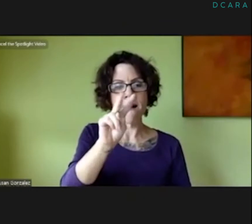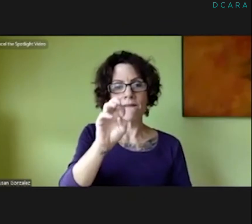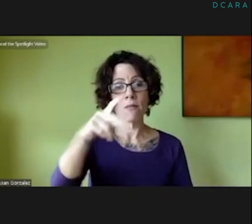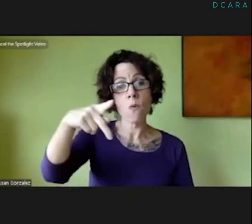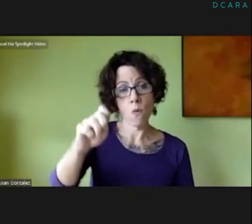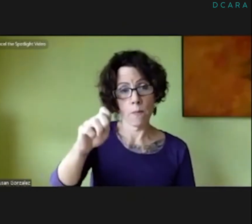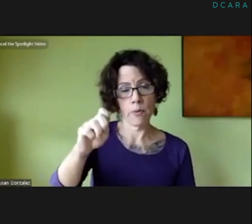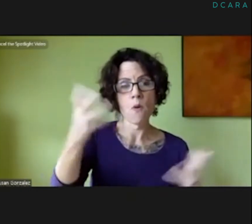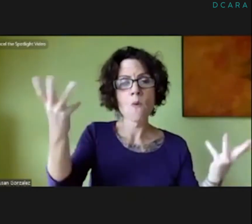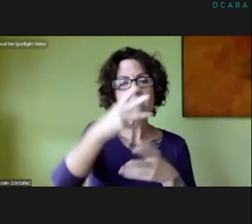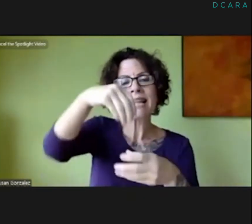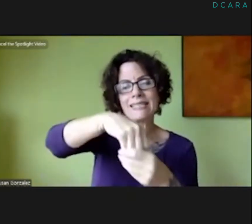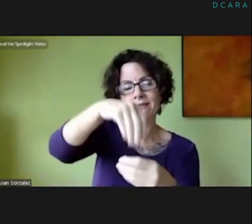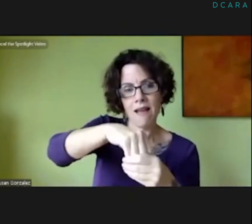place.